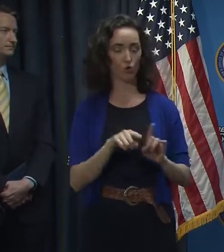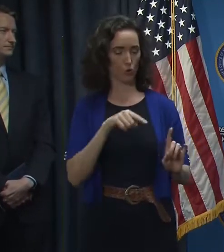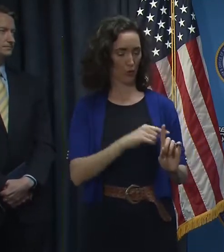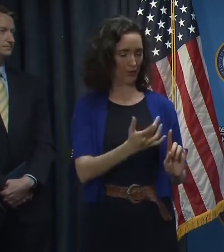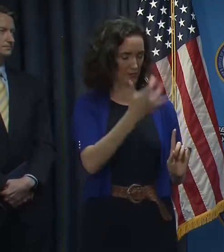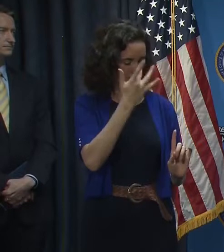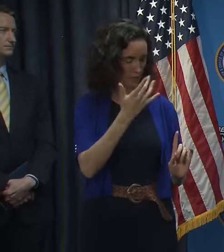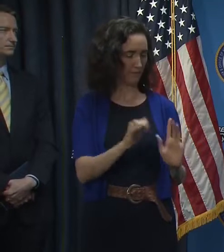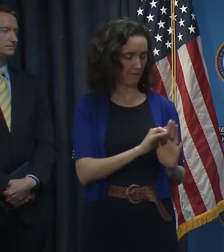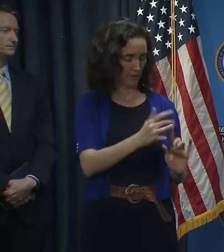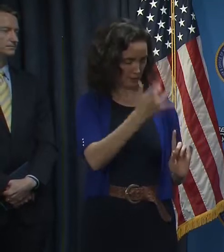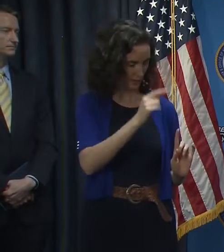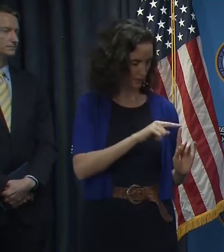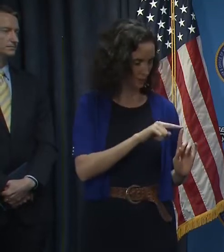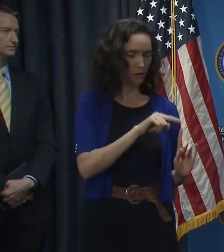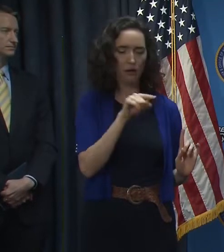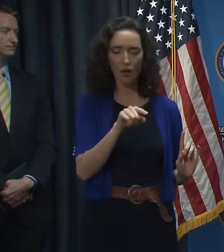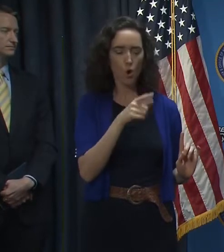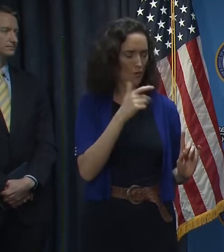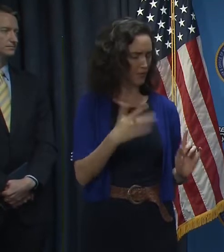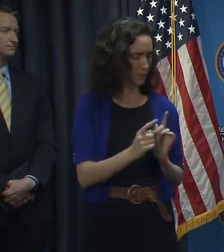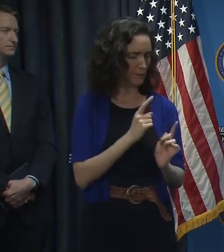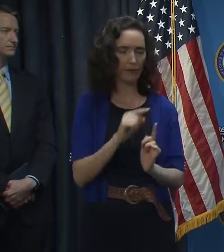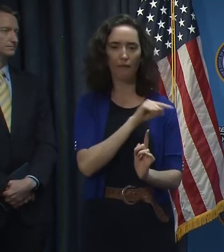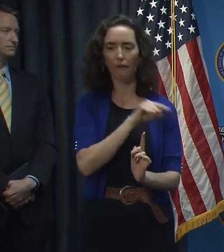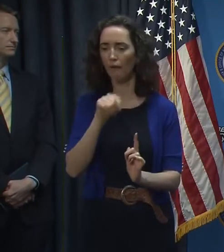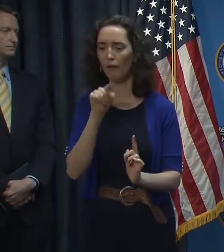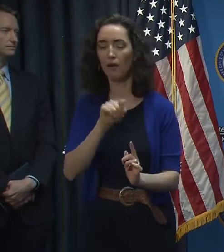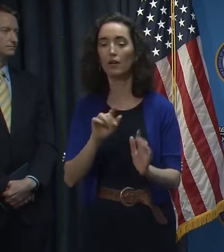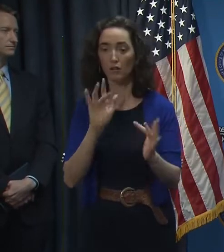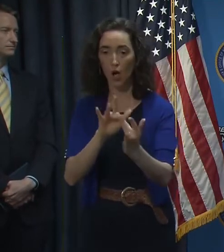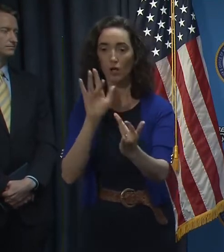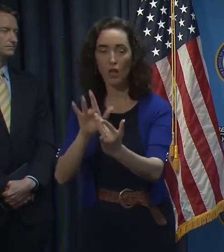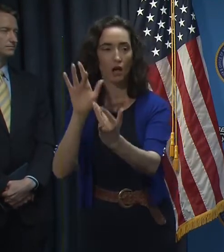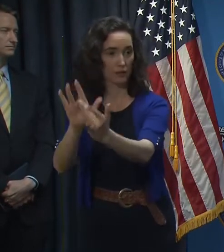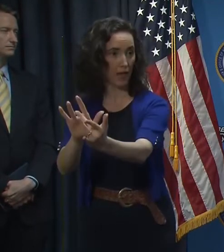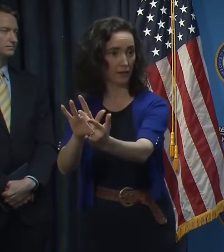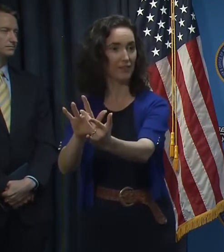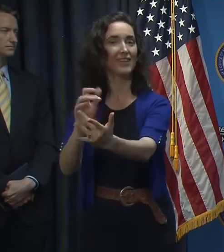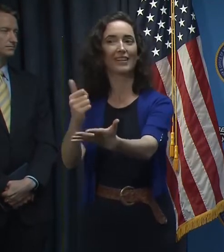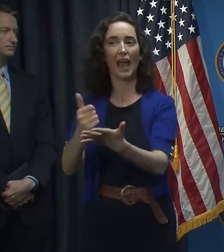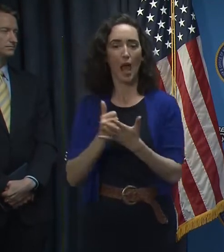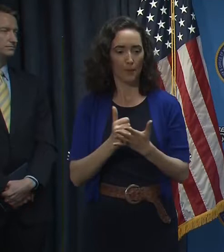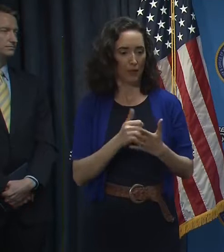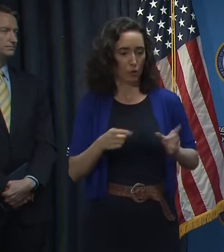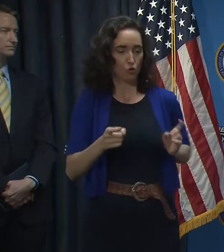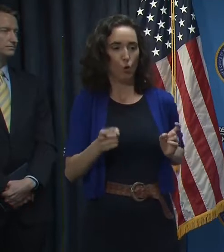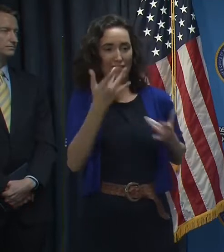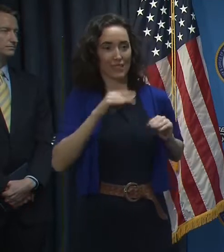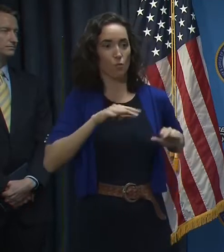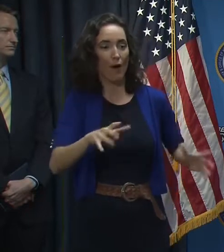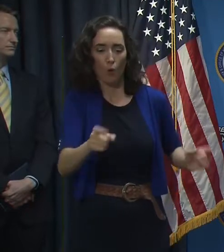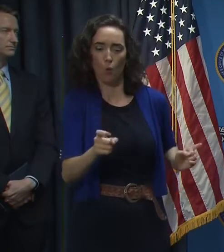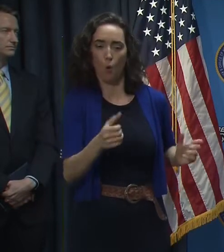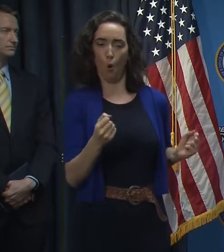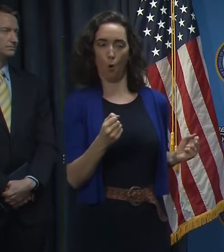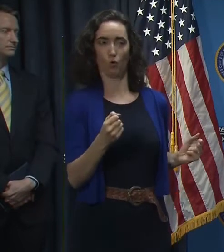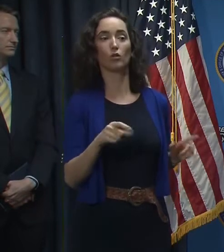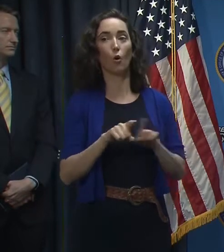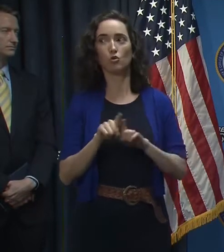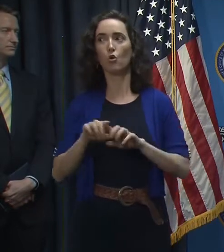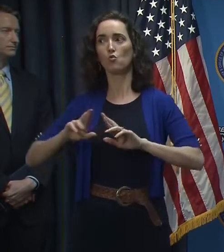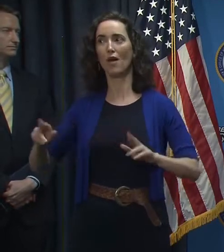can keep that lid on and allow for the phased reopening of the economy. Secondly, and this is the first